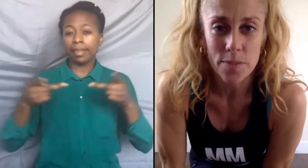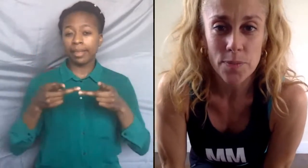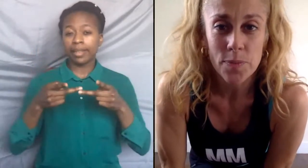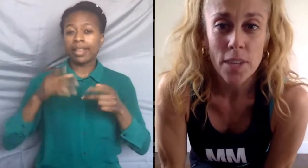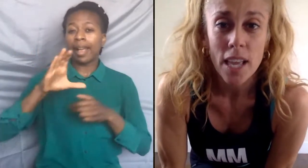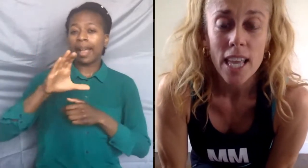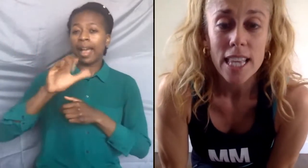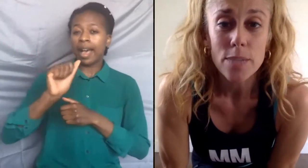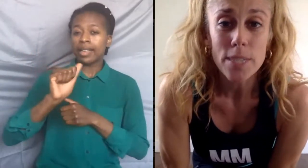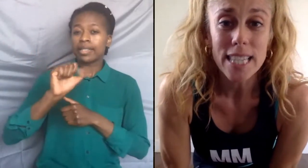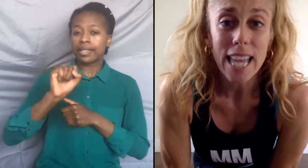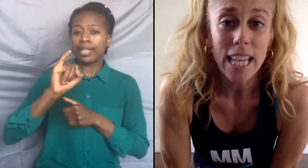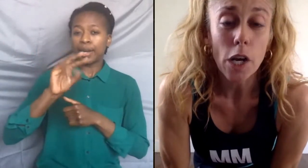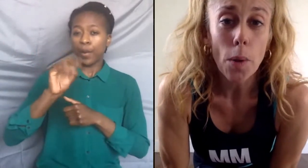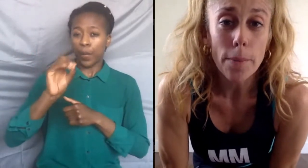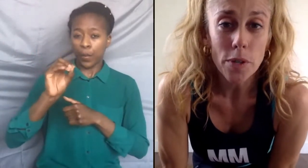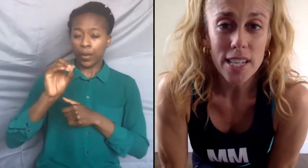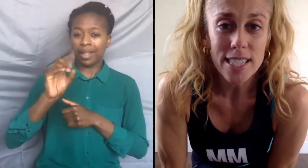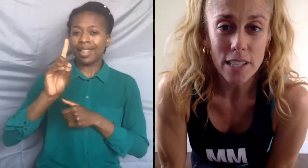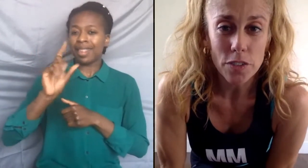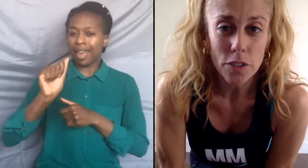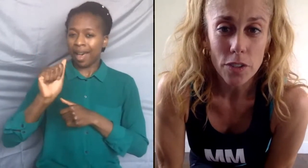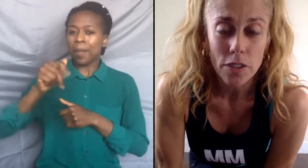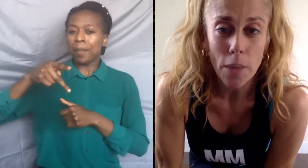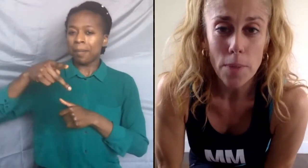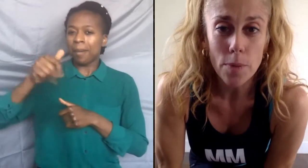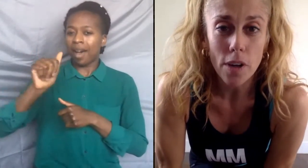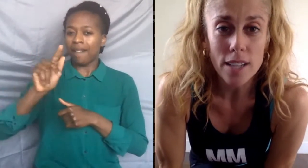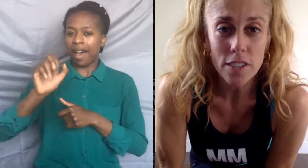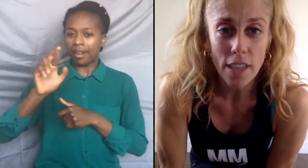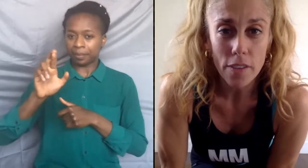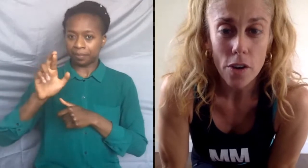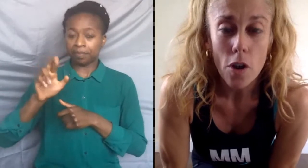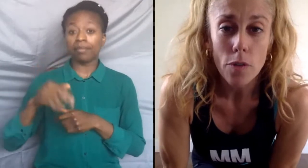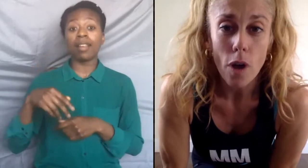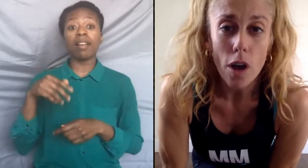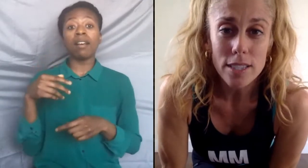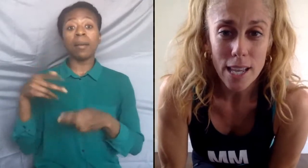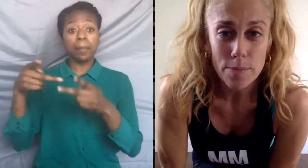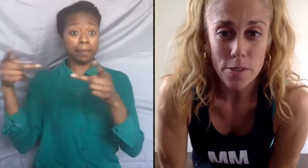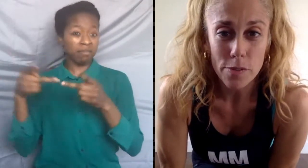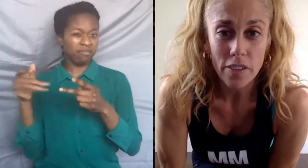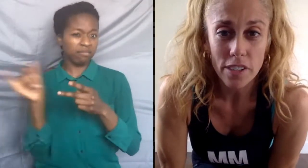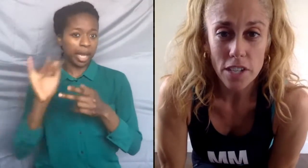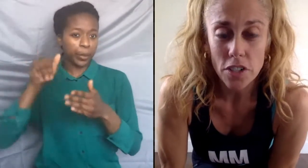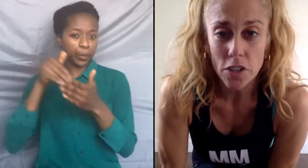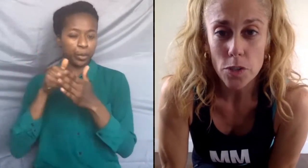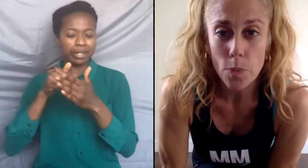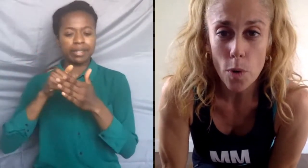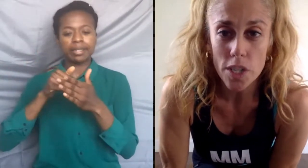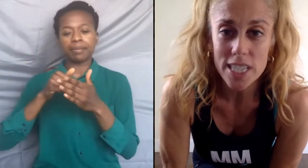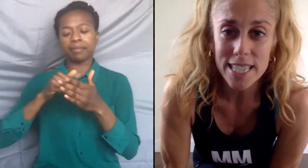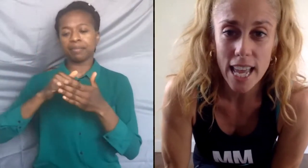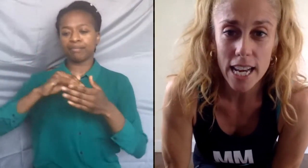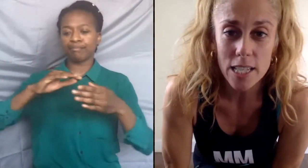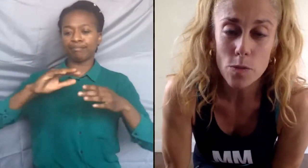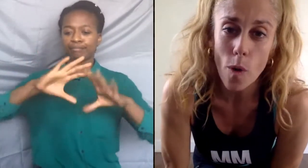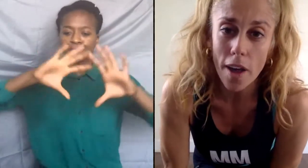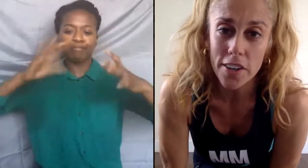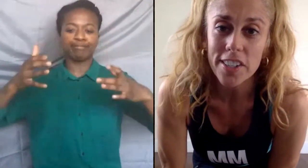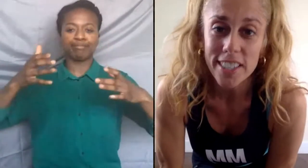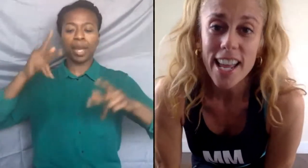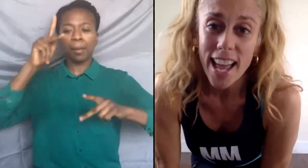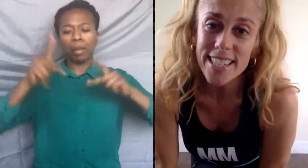Habana. This was like a community center that people got together for all types of recreational sports,